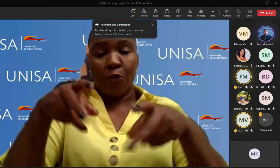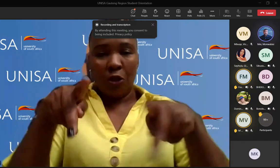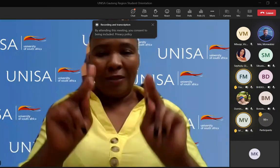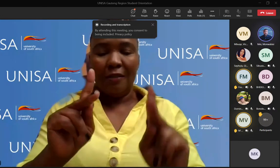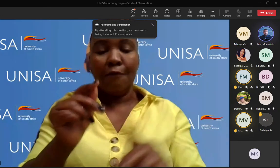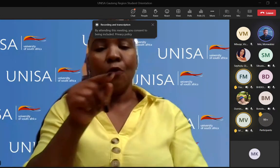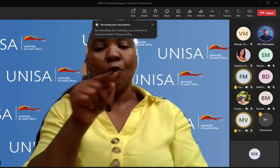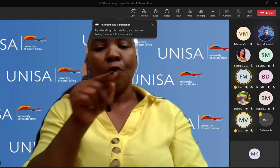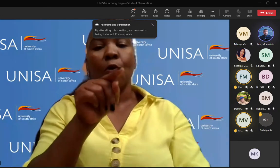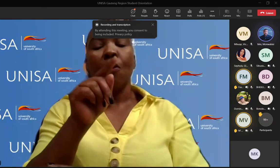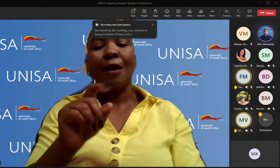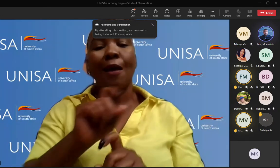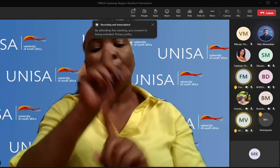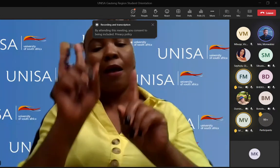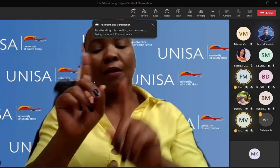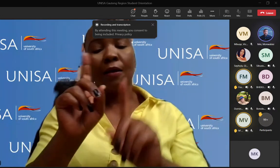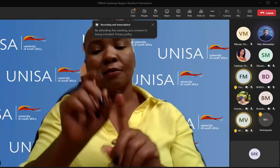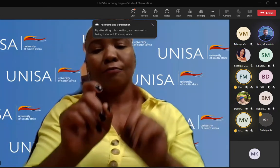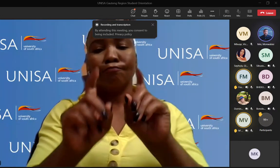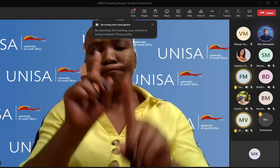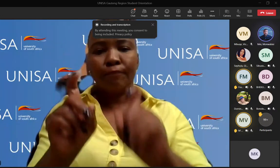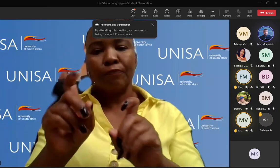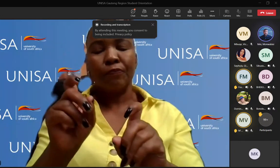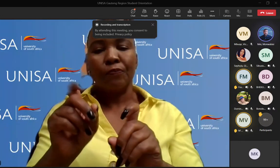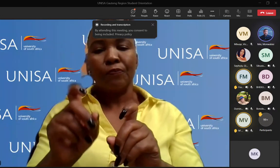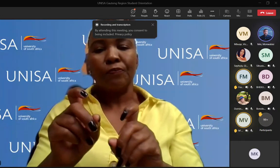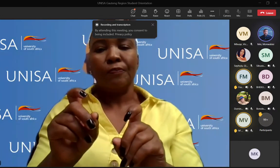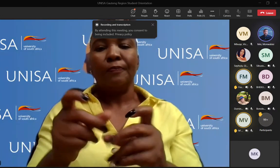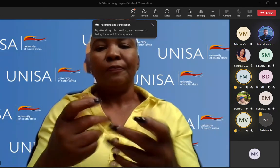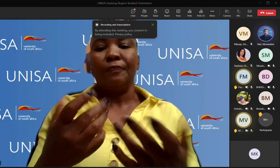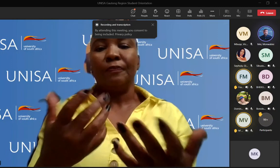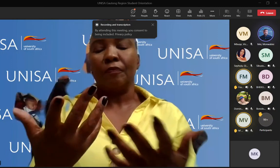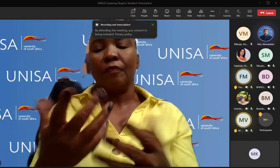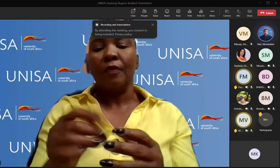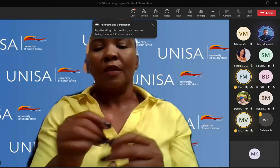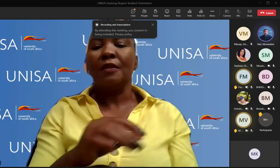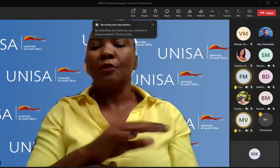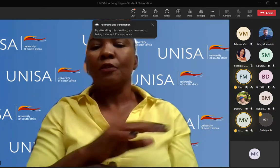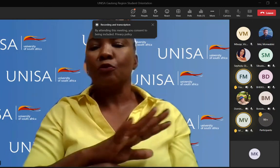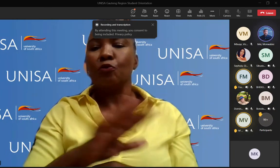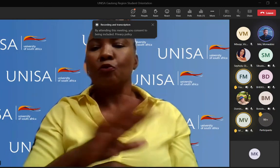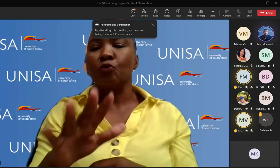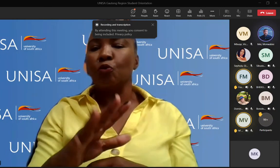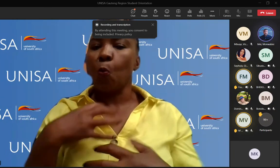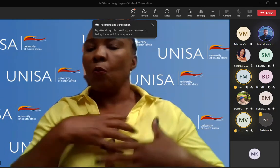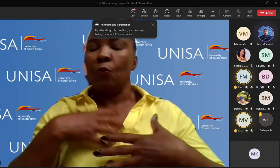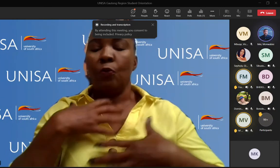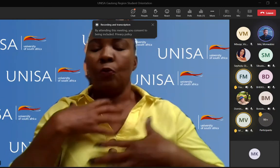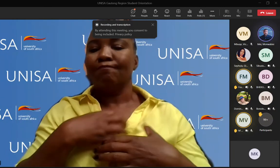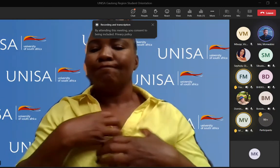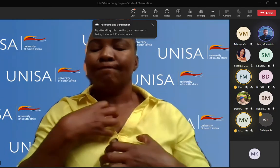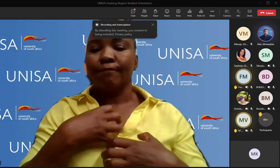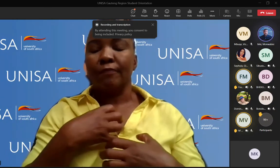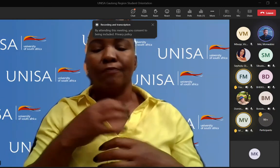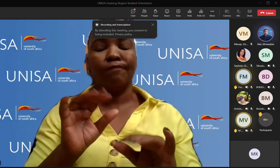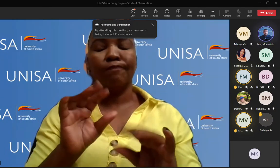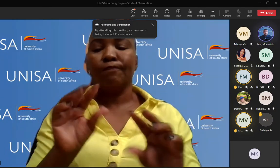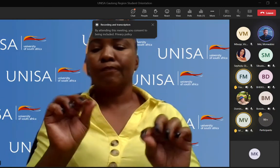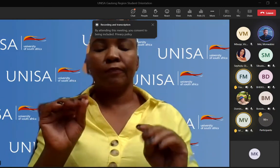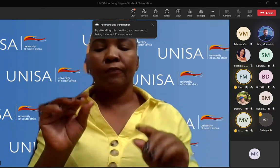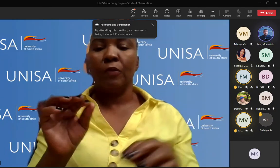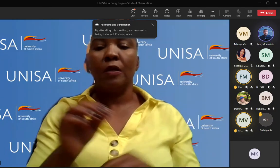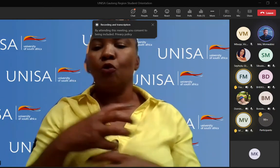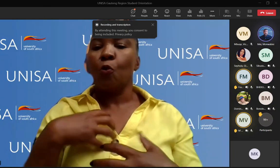ask your question verbali so do not stress um to to really do not worry